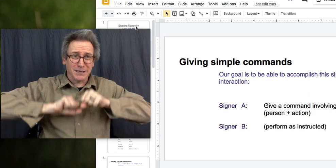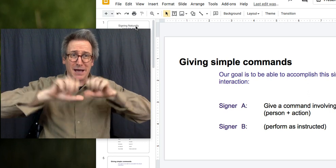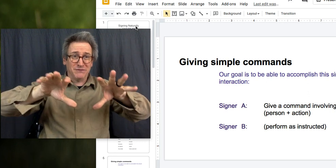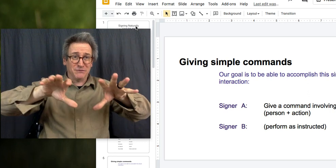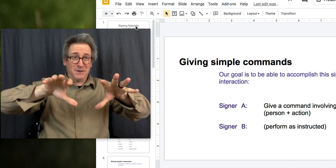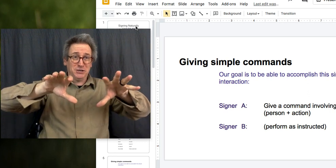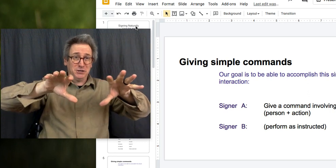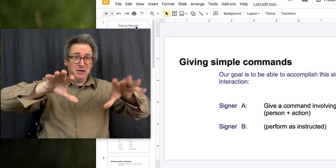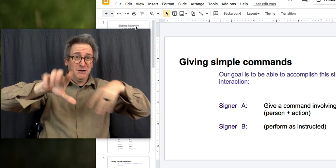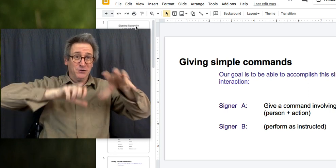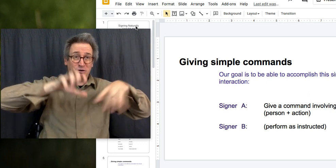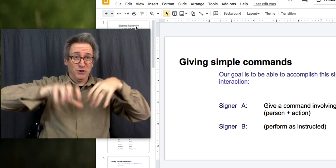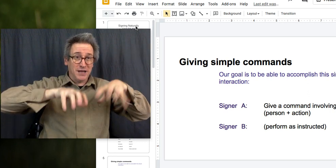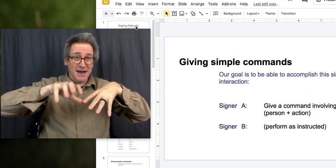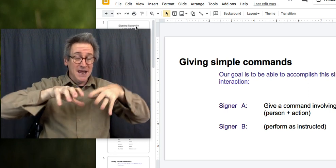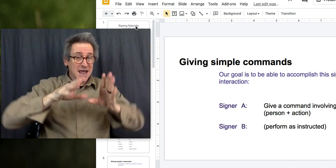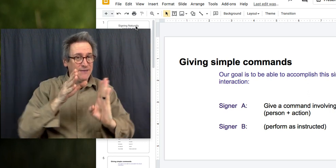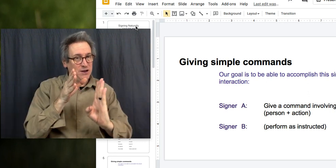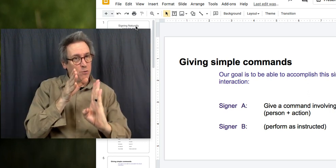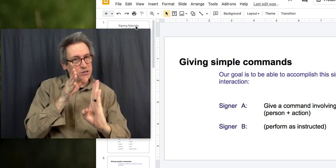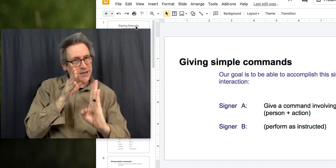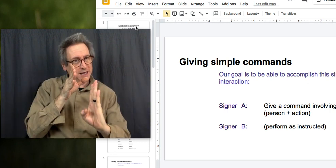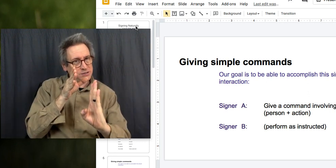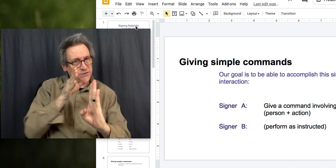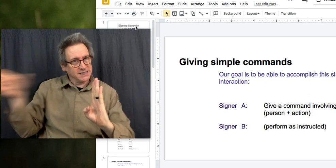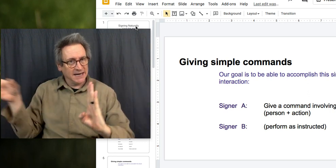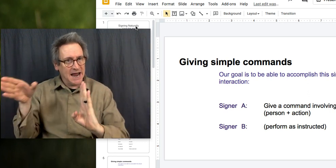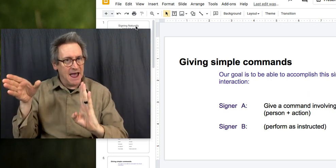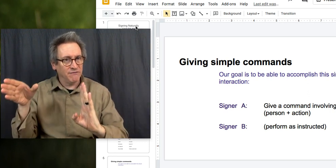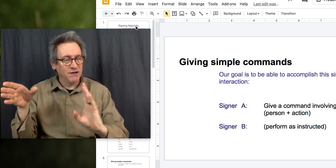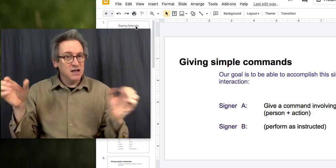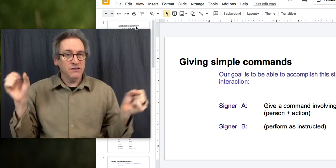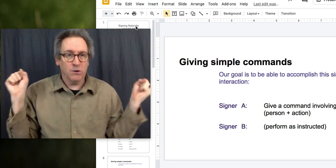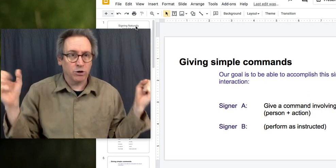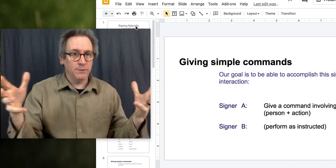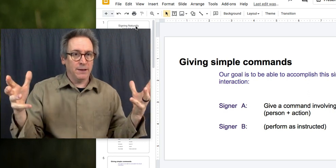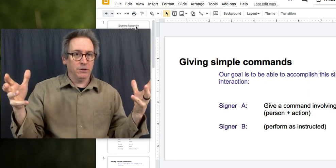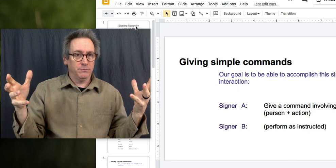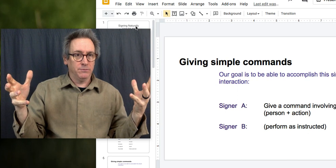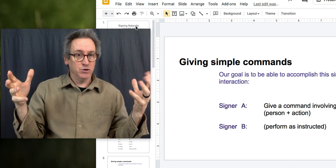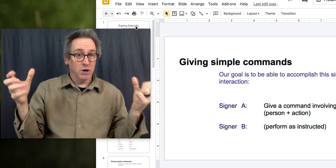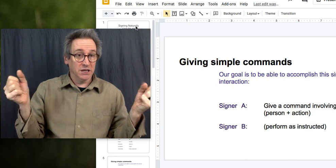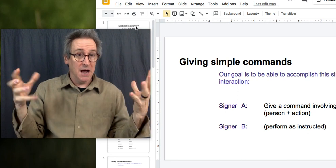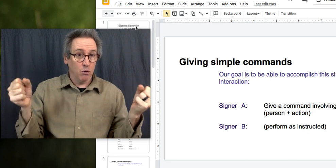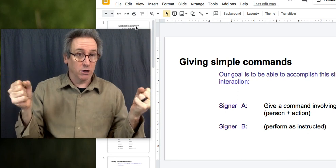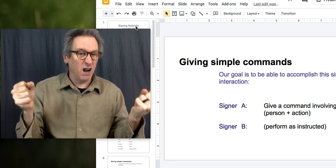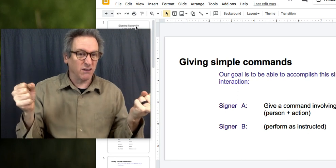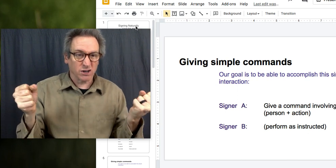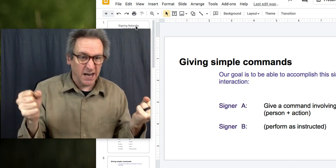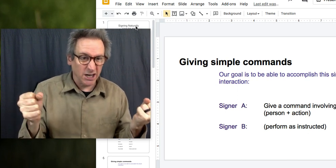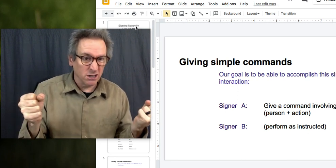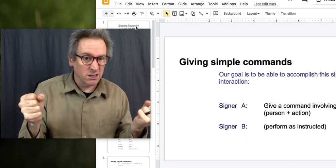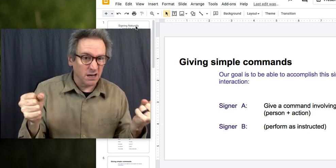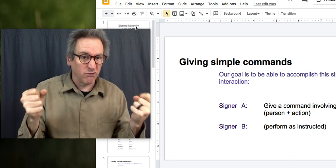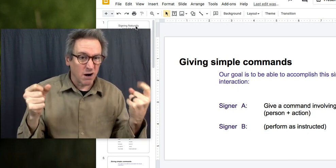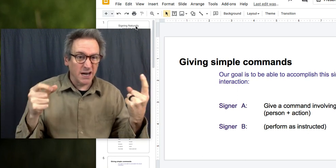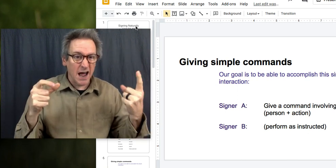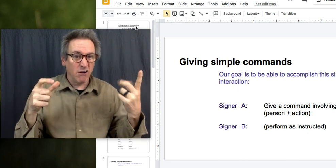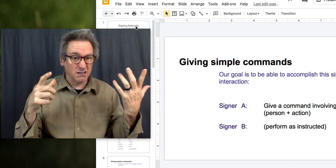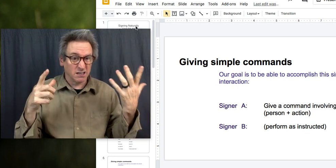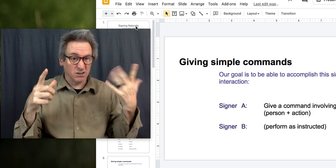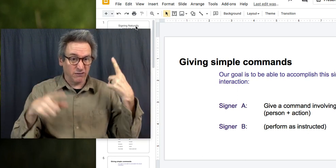giving a lot of information for you to look at. And then once we hit sort of the second half, then we're going to be able to do a lot more conversational stuff.